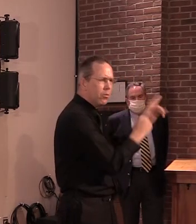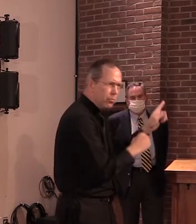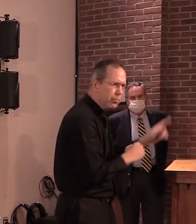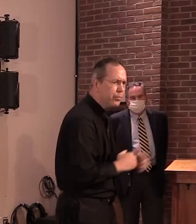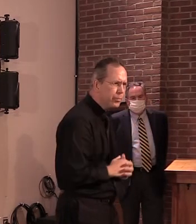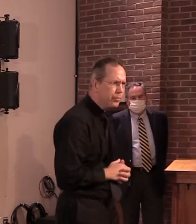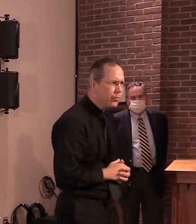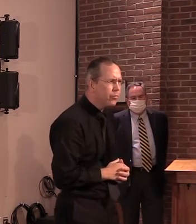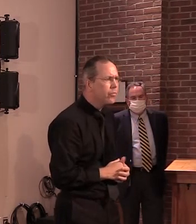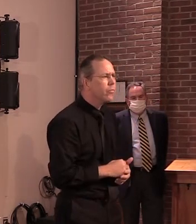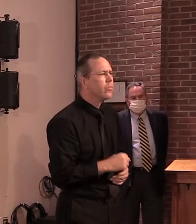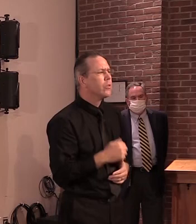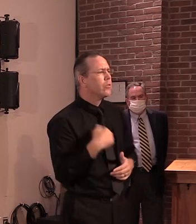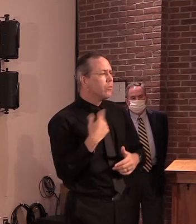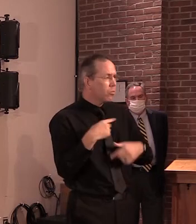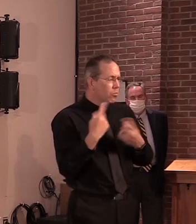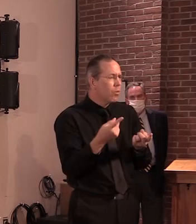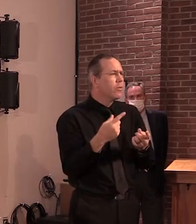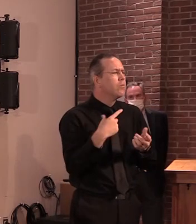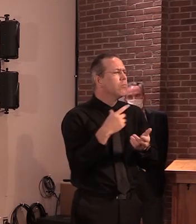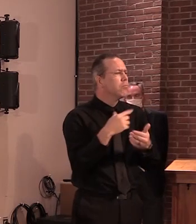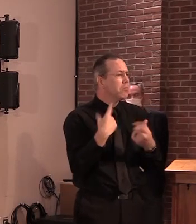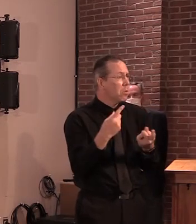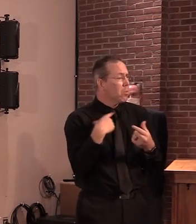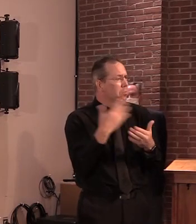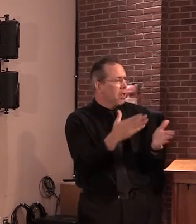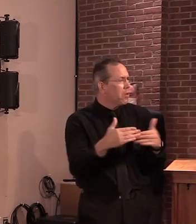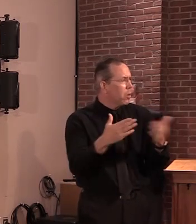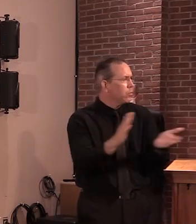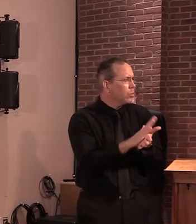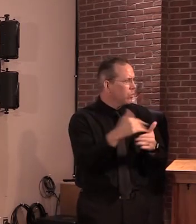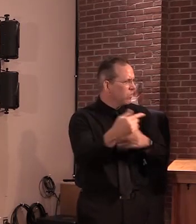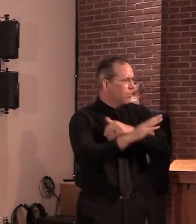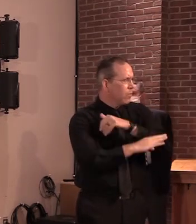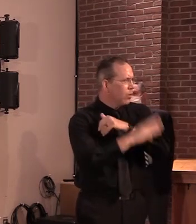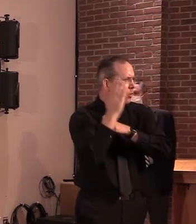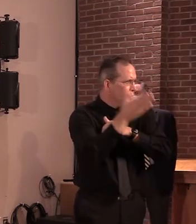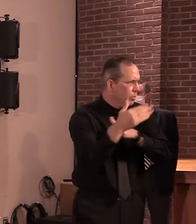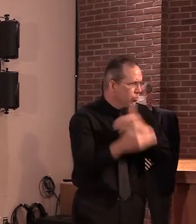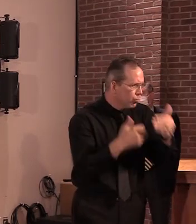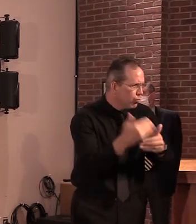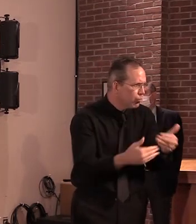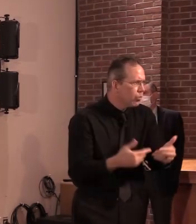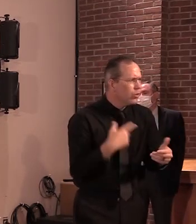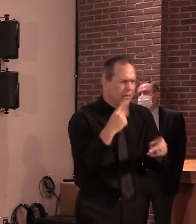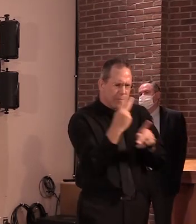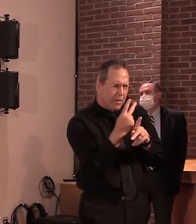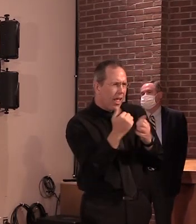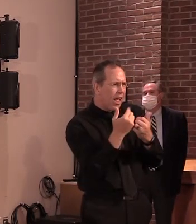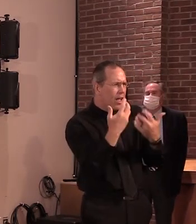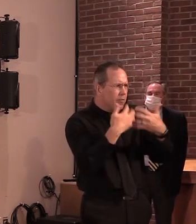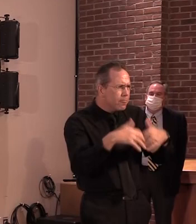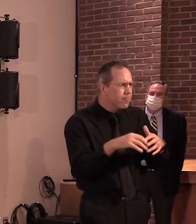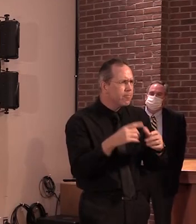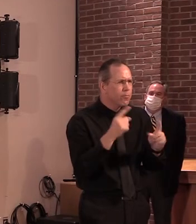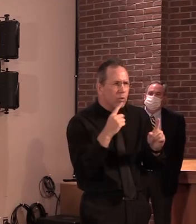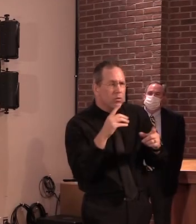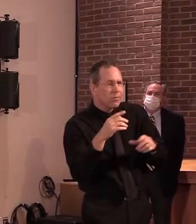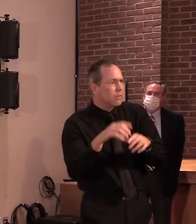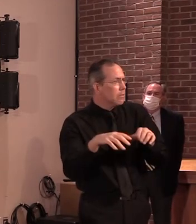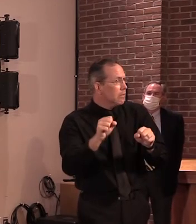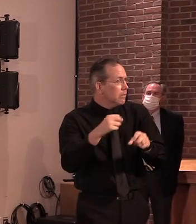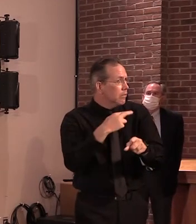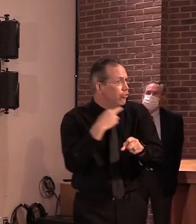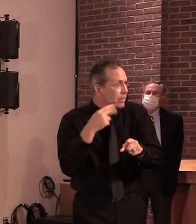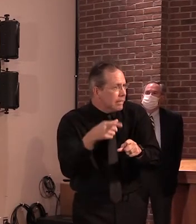risks. As a health commissioner, when I weigh the risks against the educational, developmental, social, and